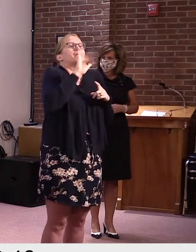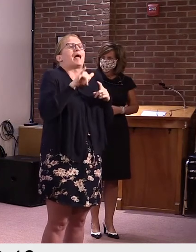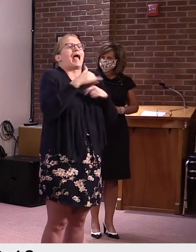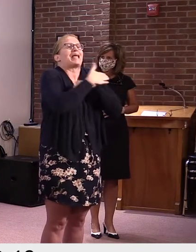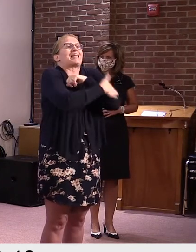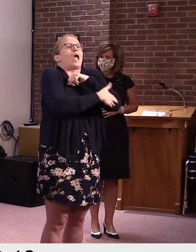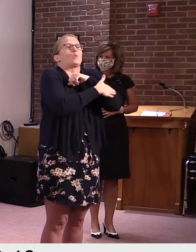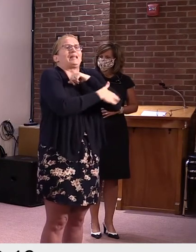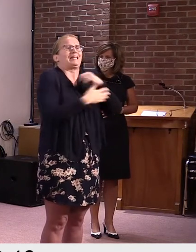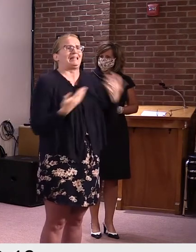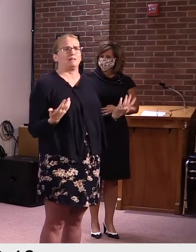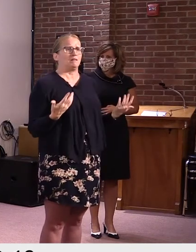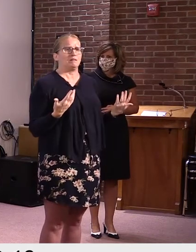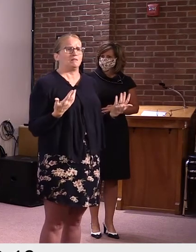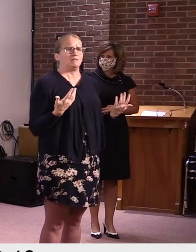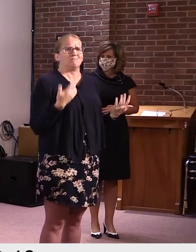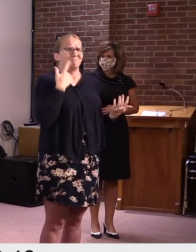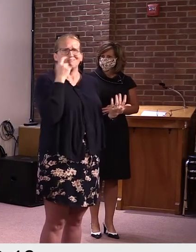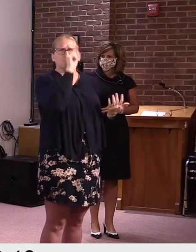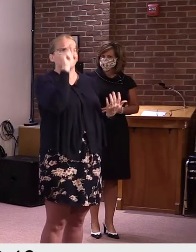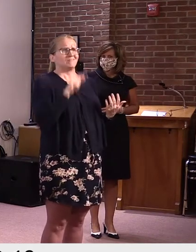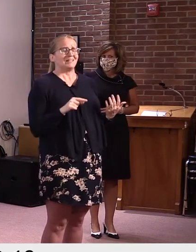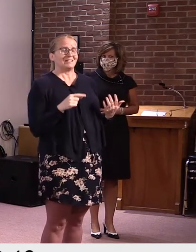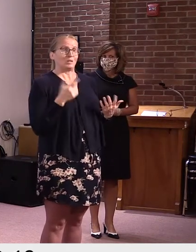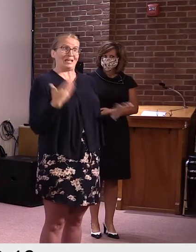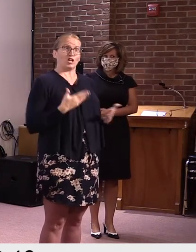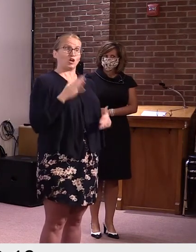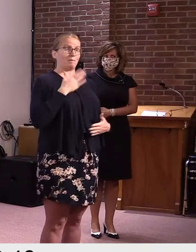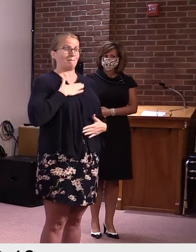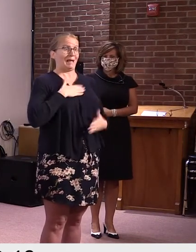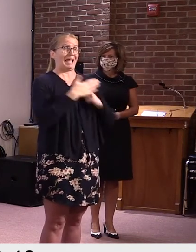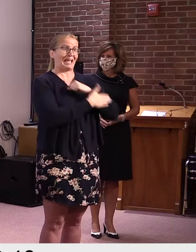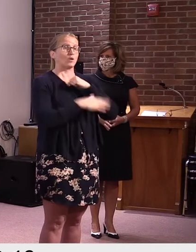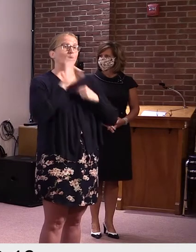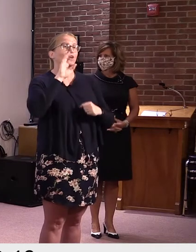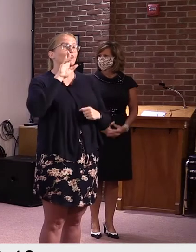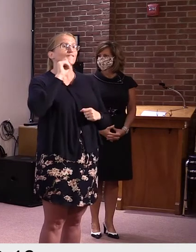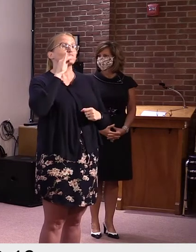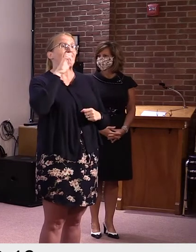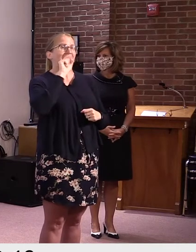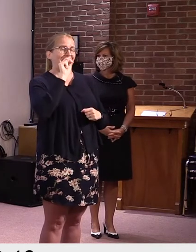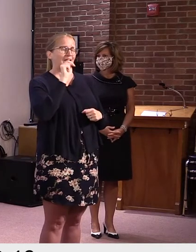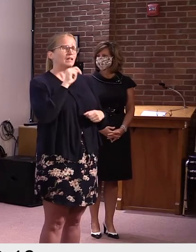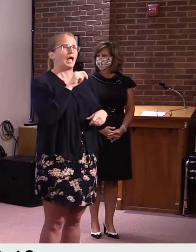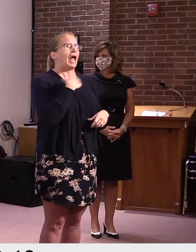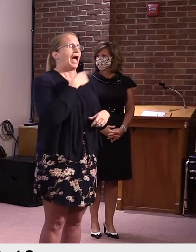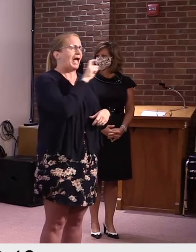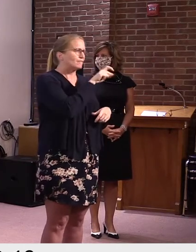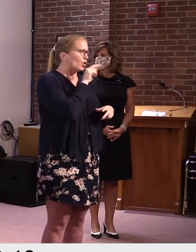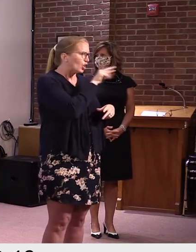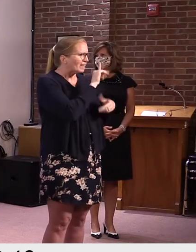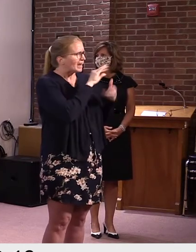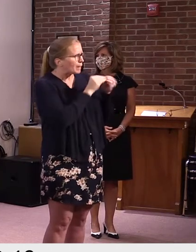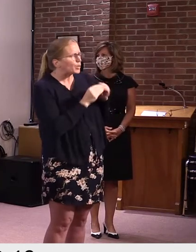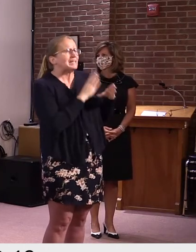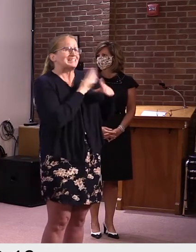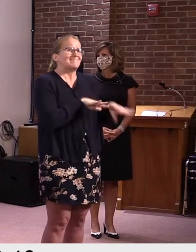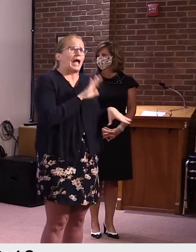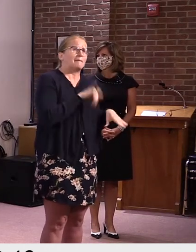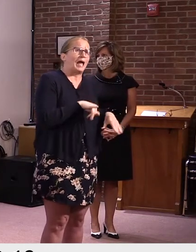out, at least here in Franklin County, you have to kind of divide by a million and then figure out what the population